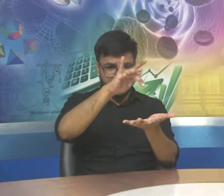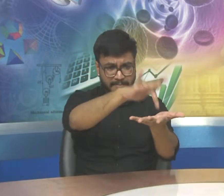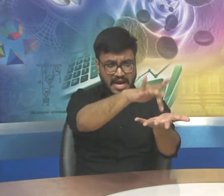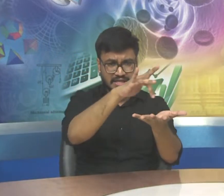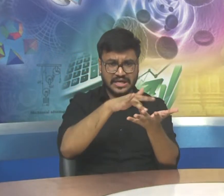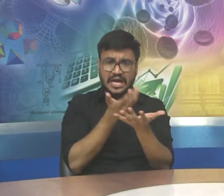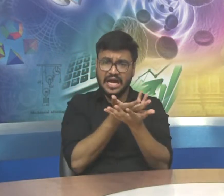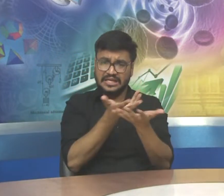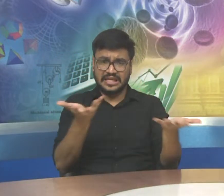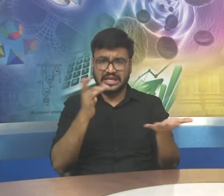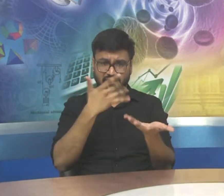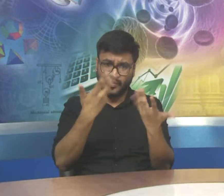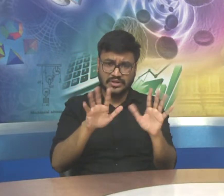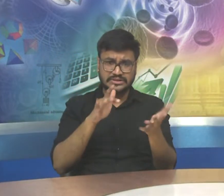And third is displacement.